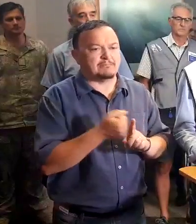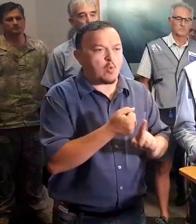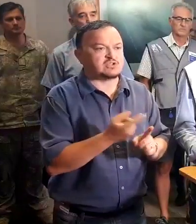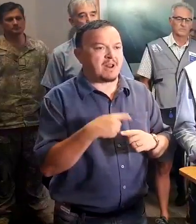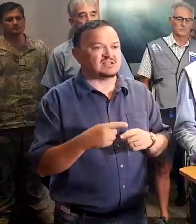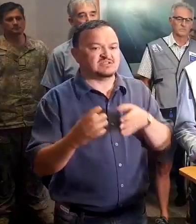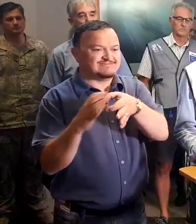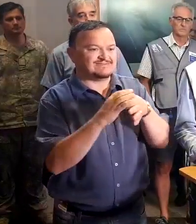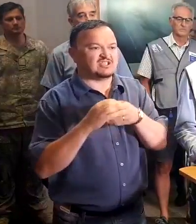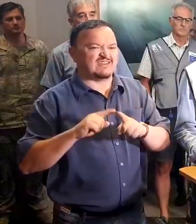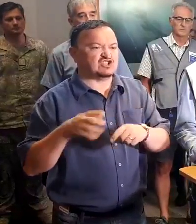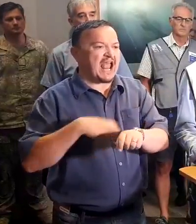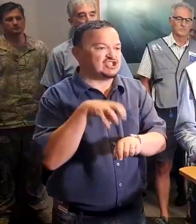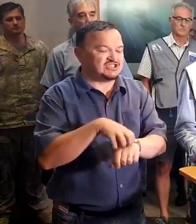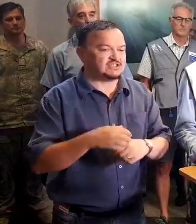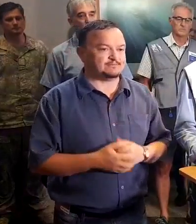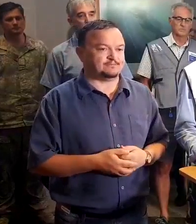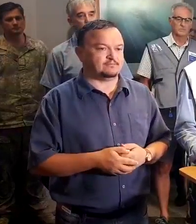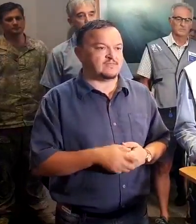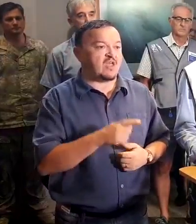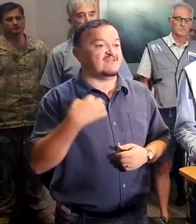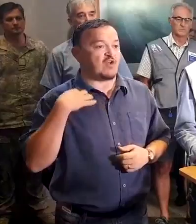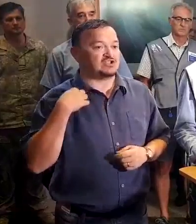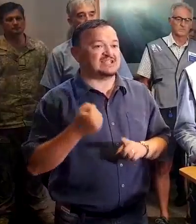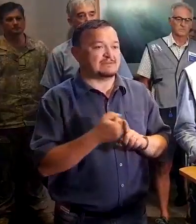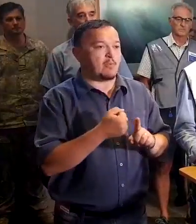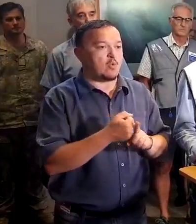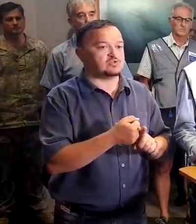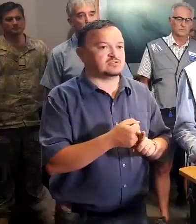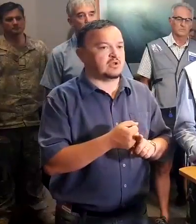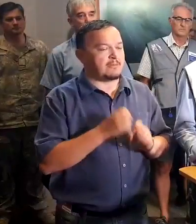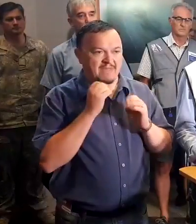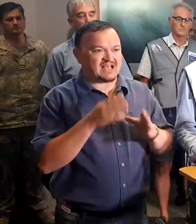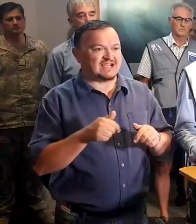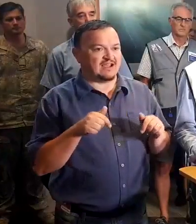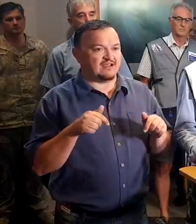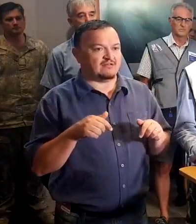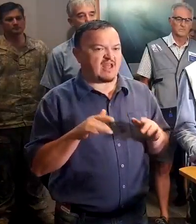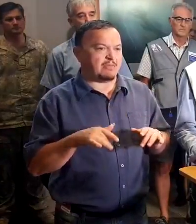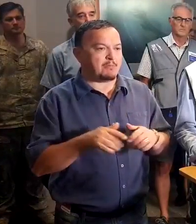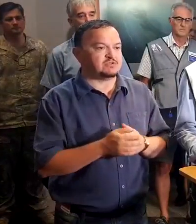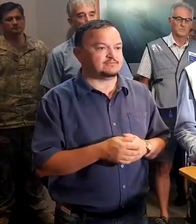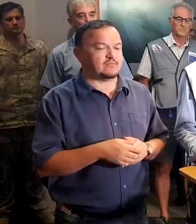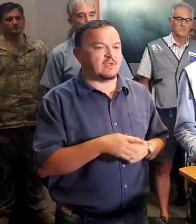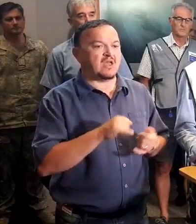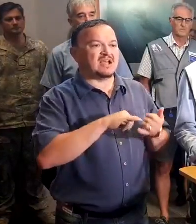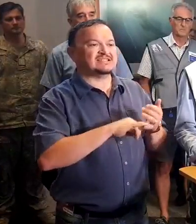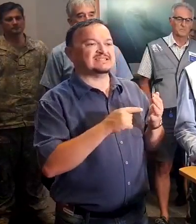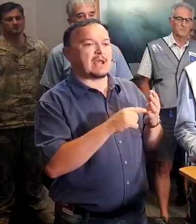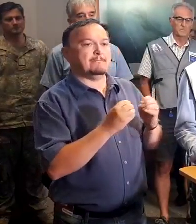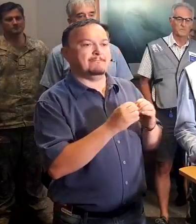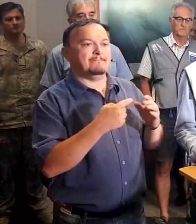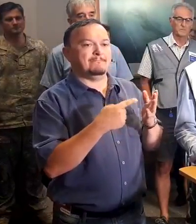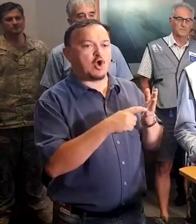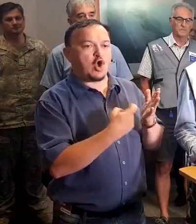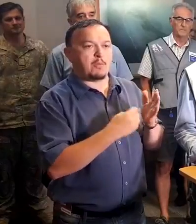volunteer community in Nelson continues to provide amazing support to those affected. The suburb football club room at Saxton Field